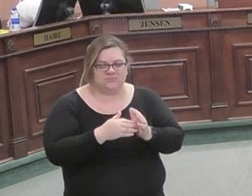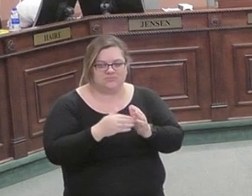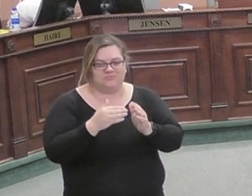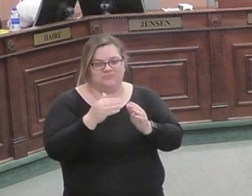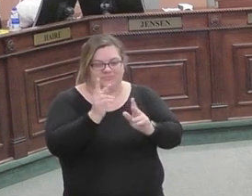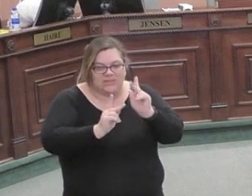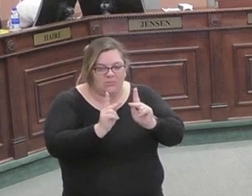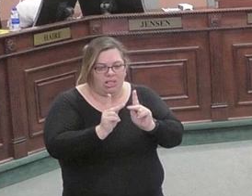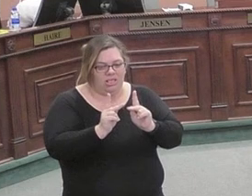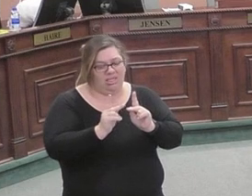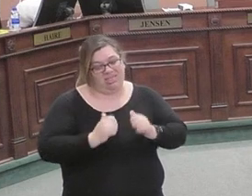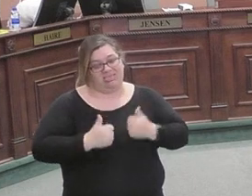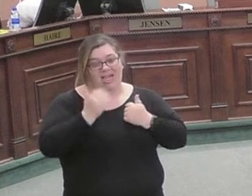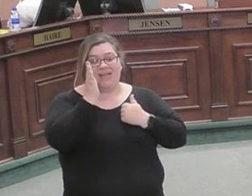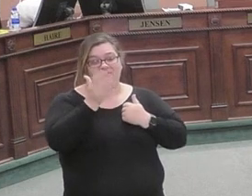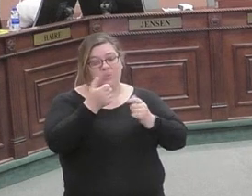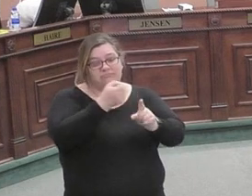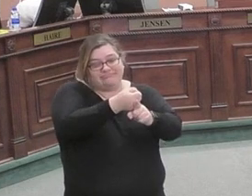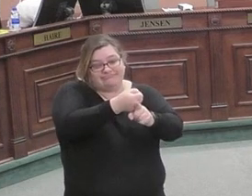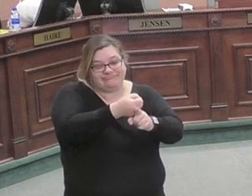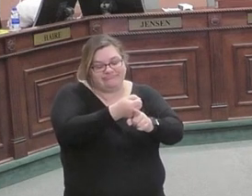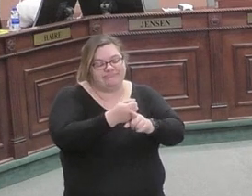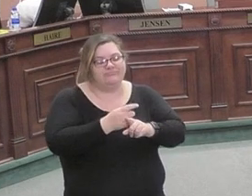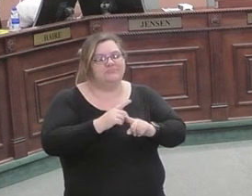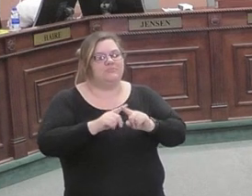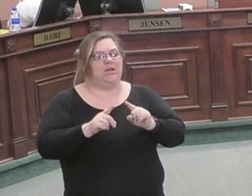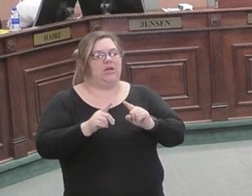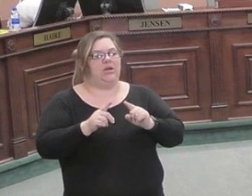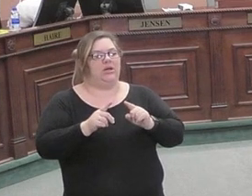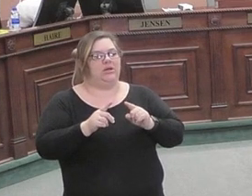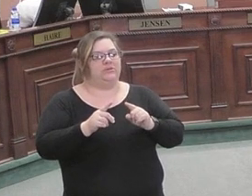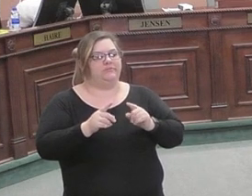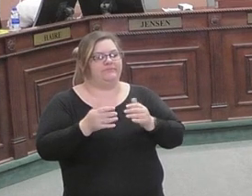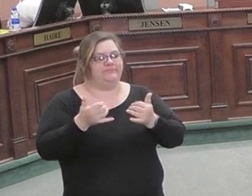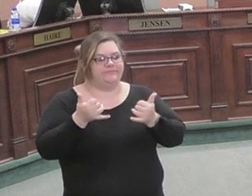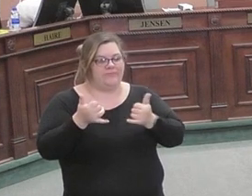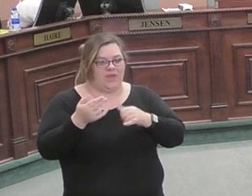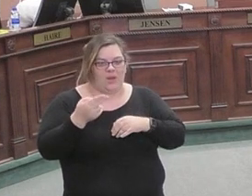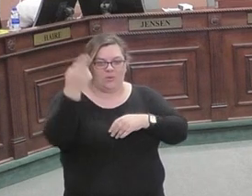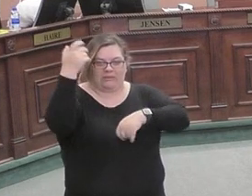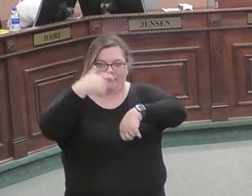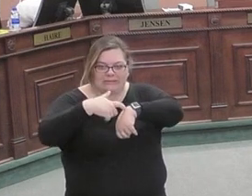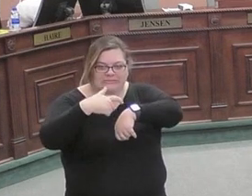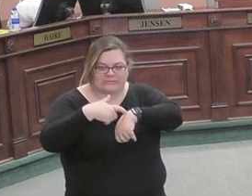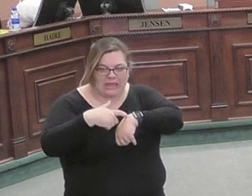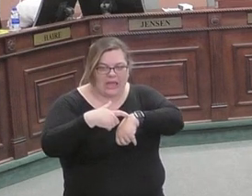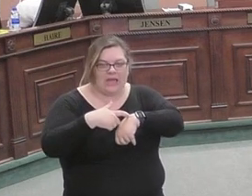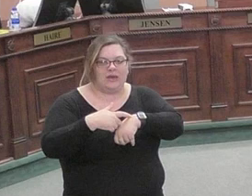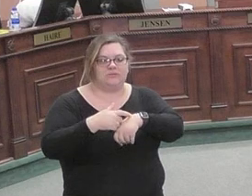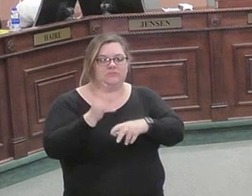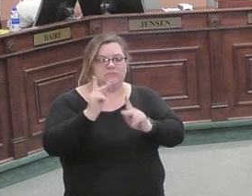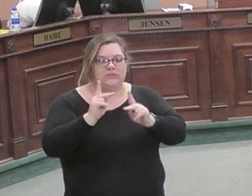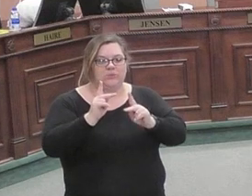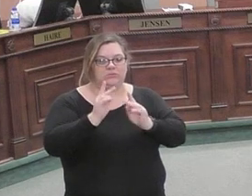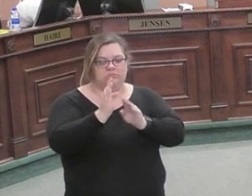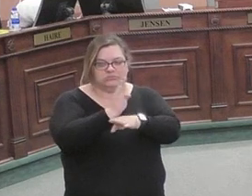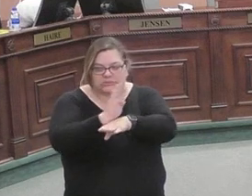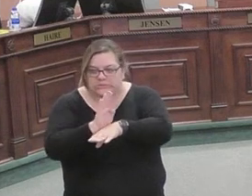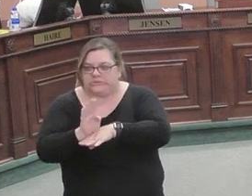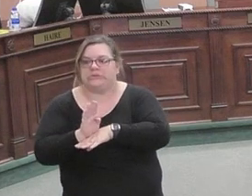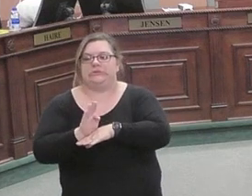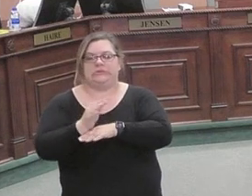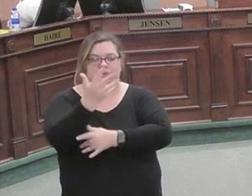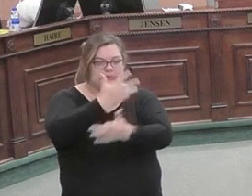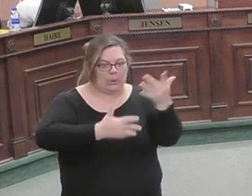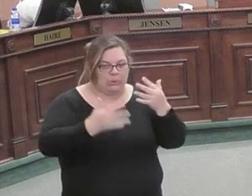impacted. But we looked at the time, which was the highest peak time for what we're trying to target, which is social gathering,